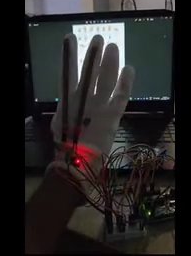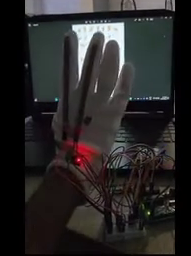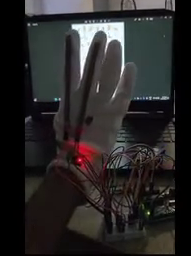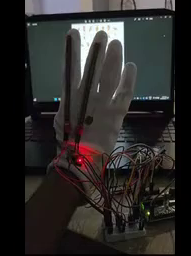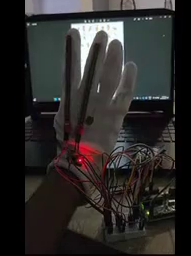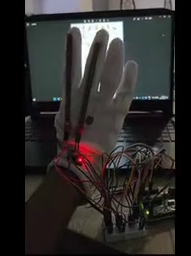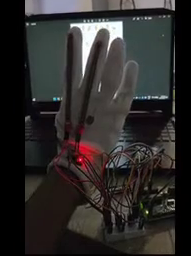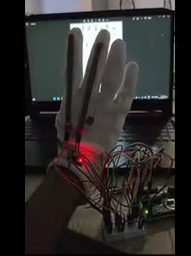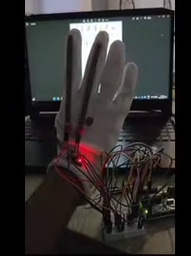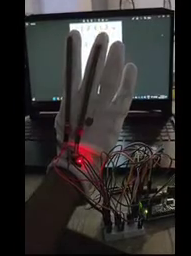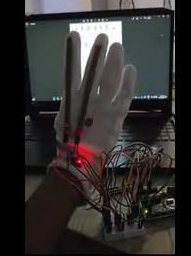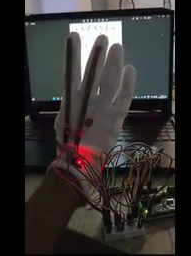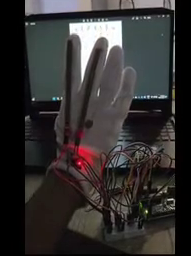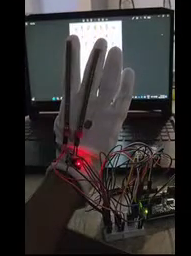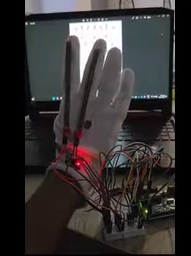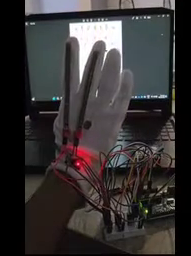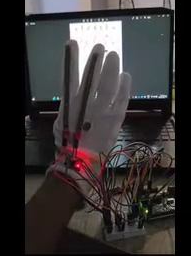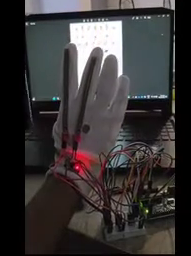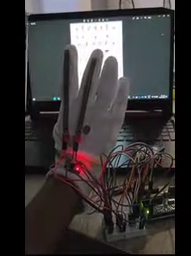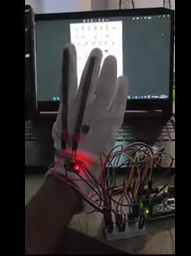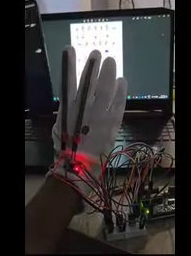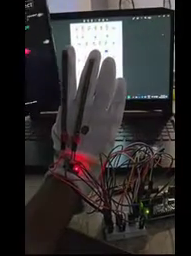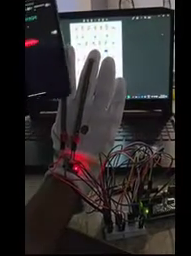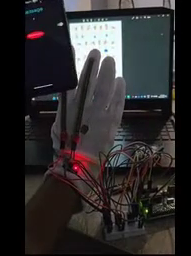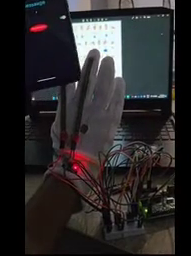If we do this, it would say B.